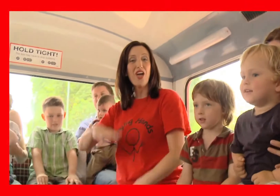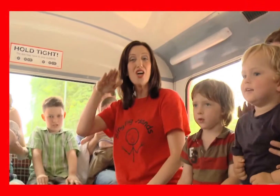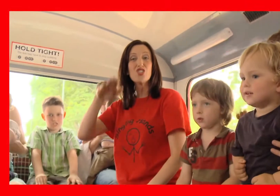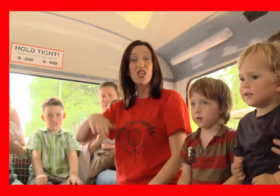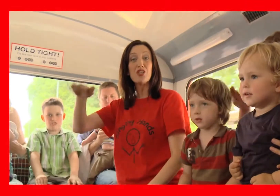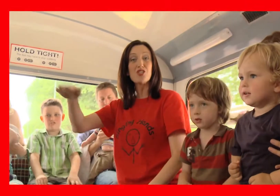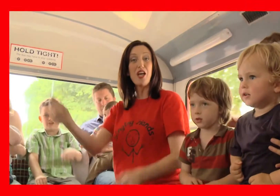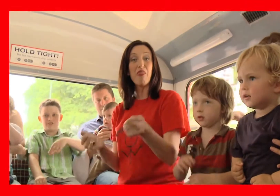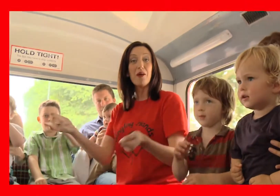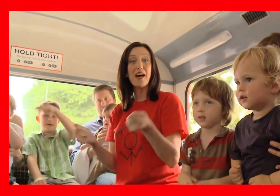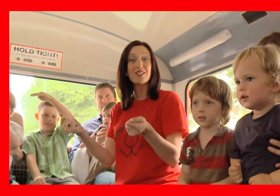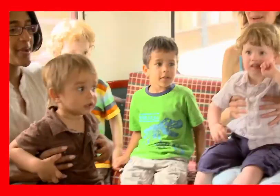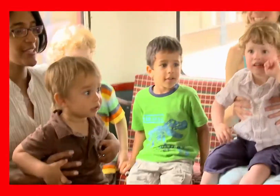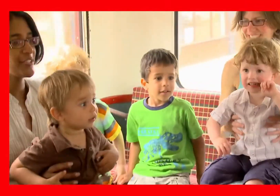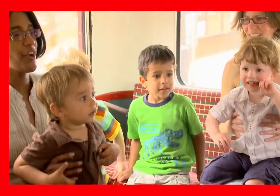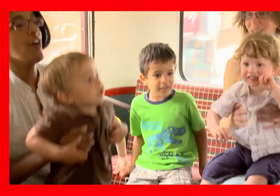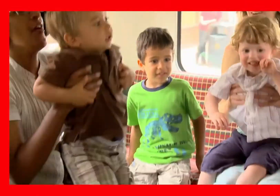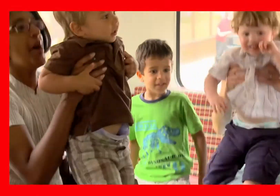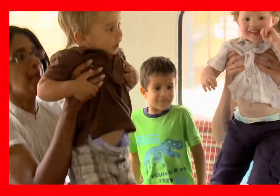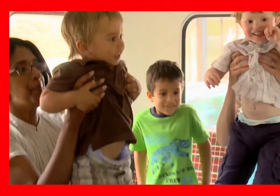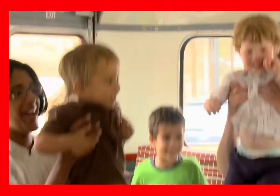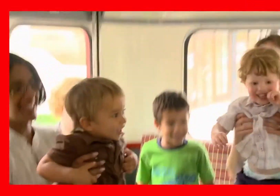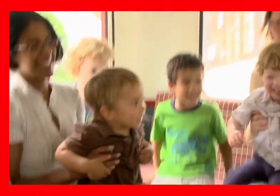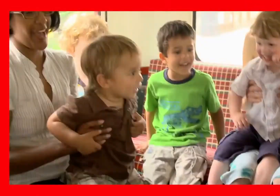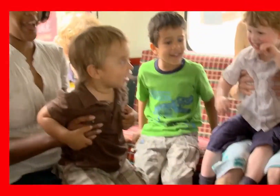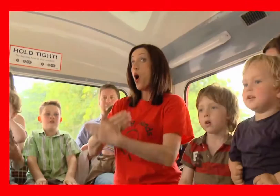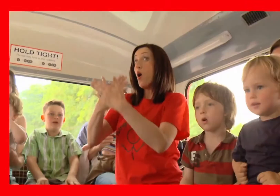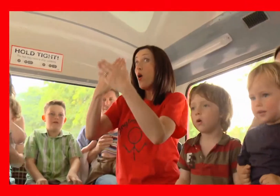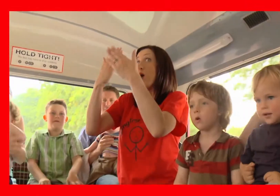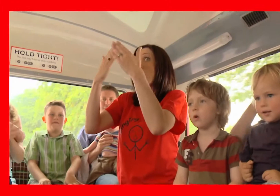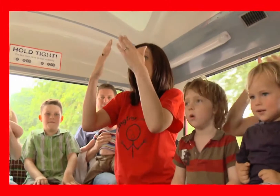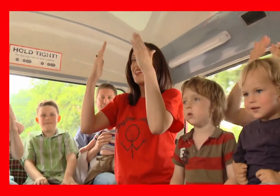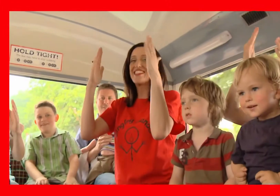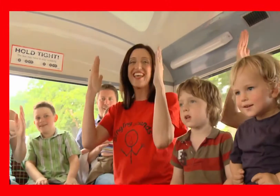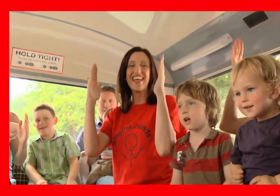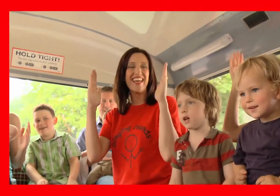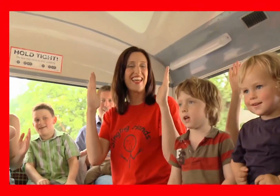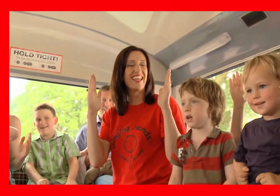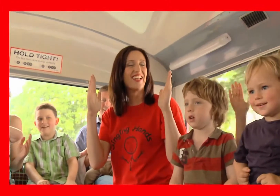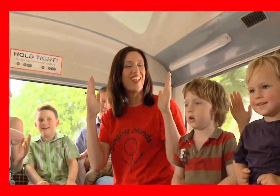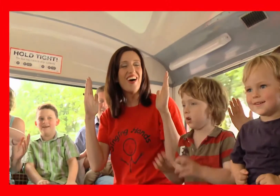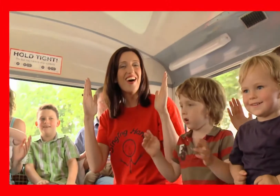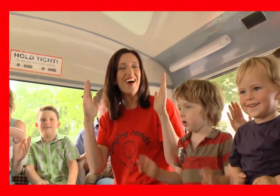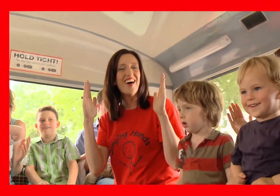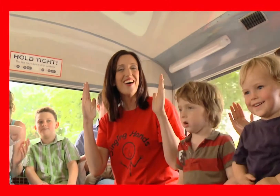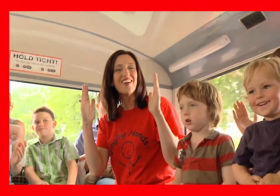The children on the bus go up and down all day long.